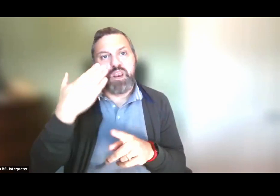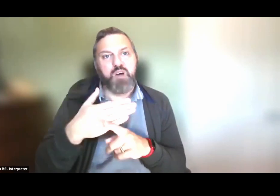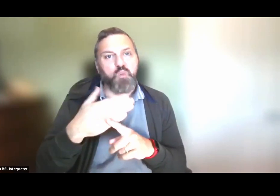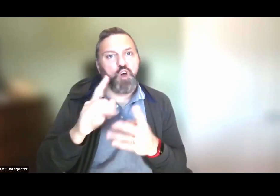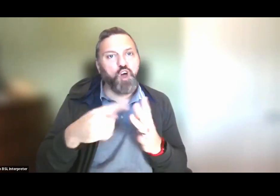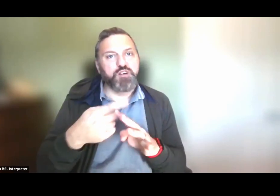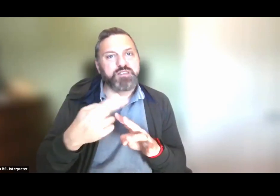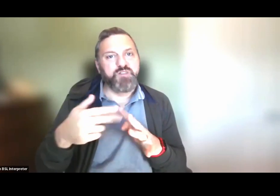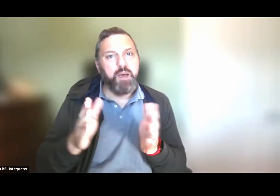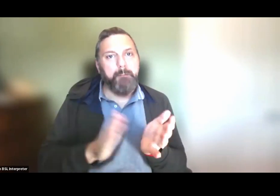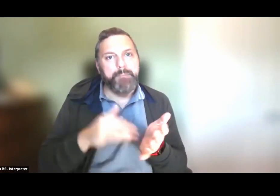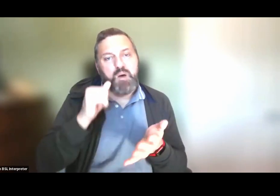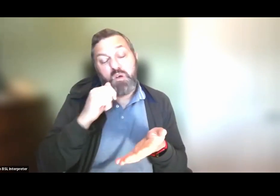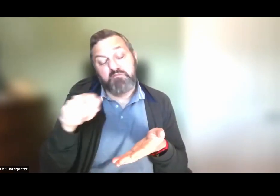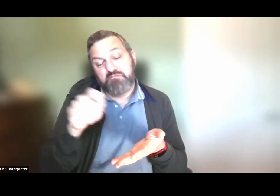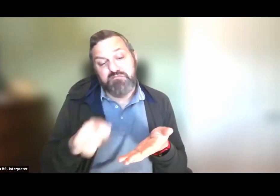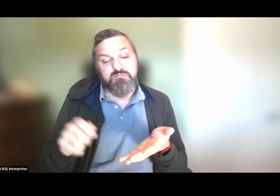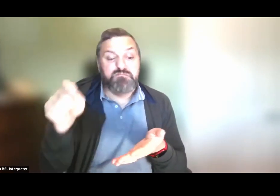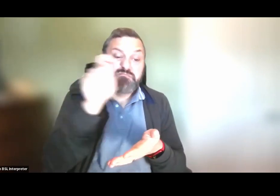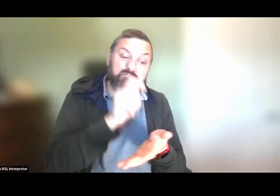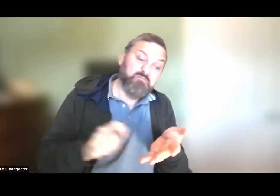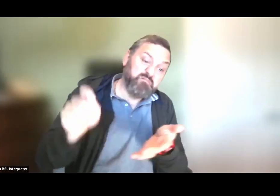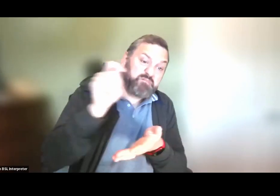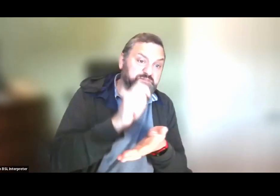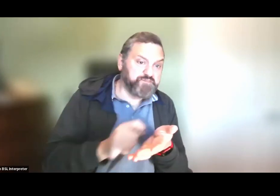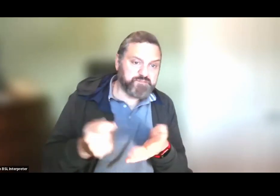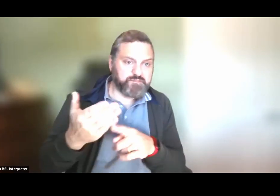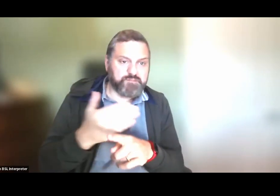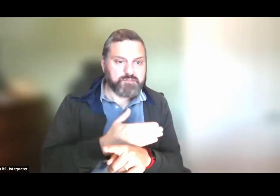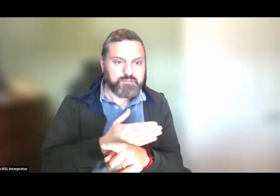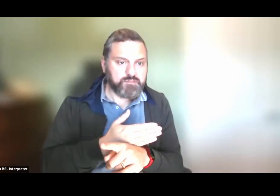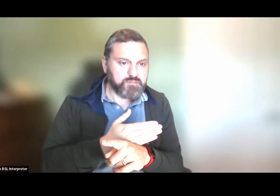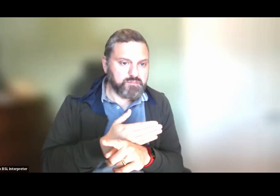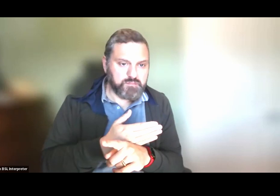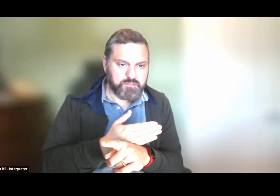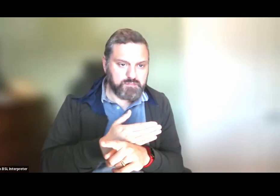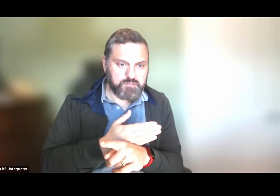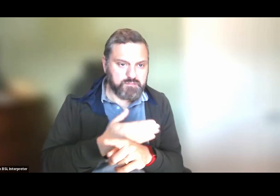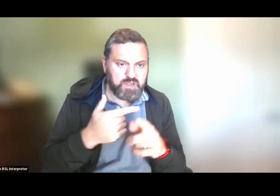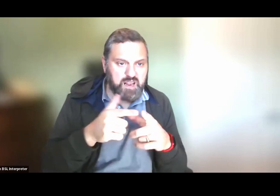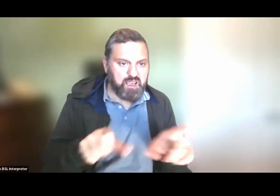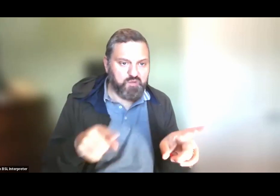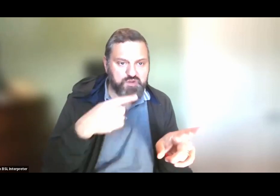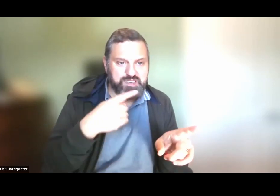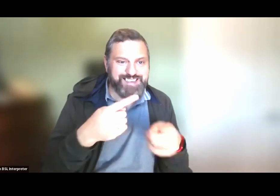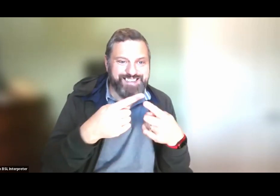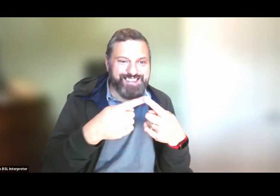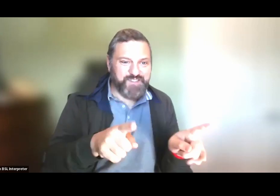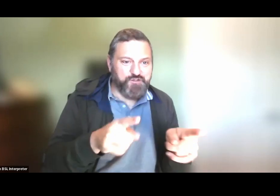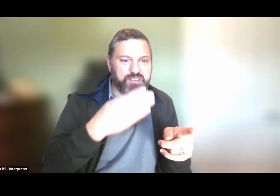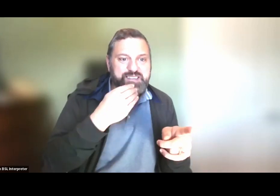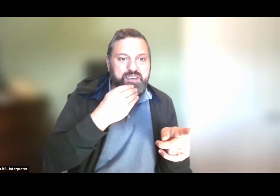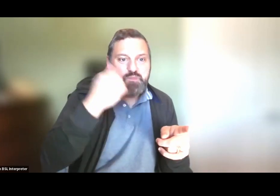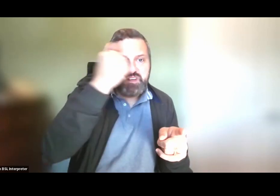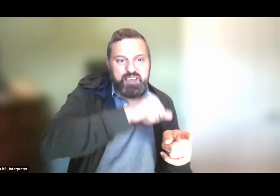would sort of doodle, draw things. And it was before people, before we had the language of saying there are different kinds of intelligence and there are